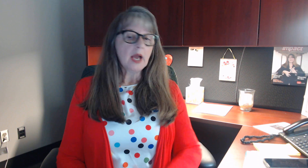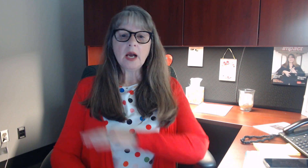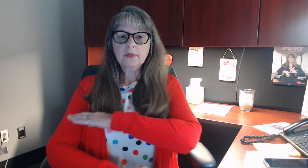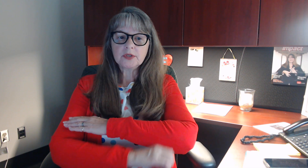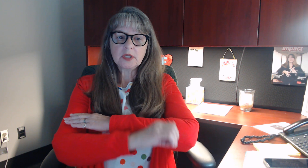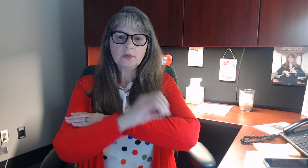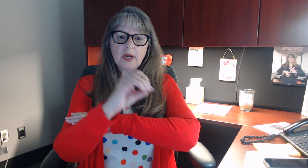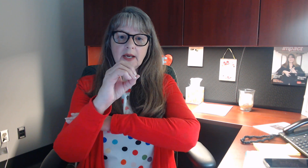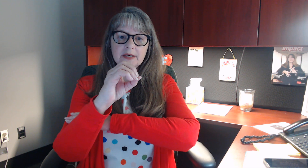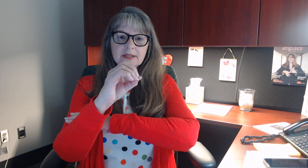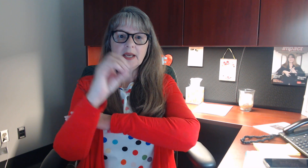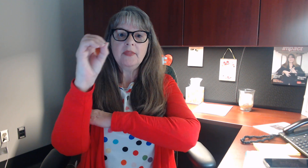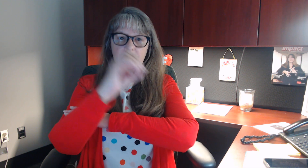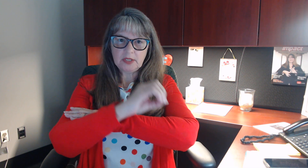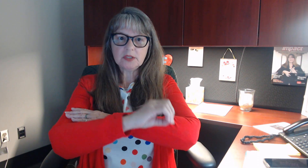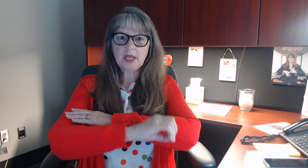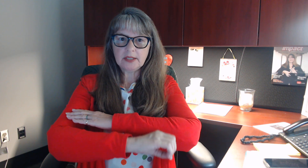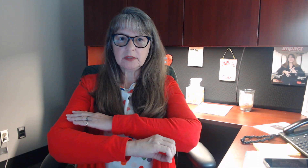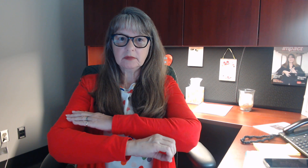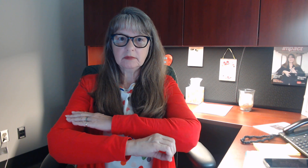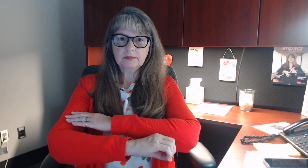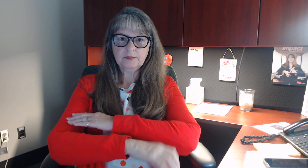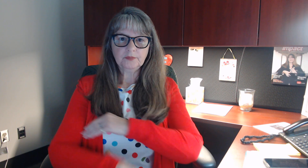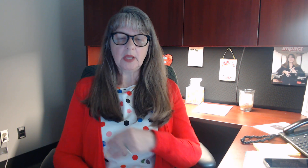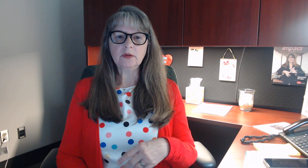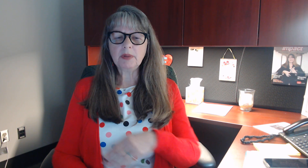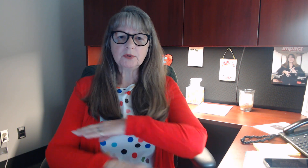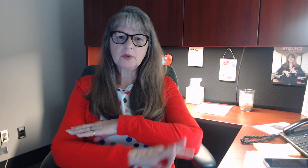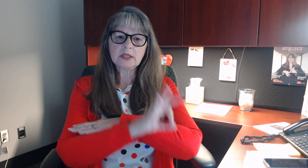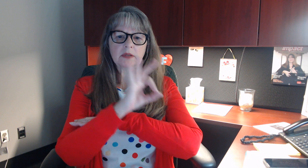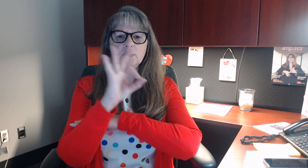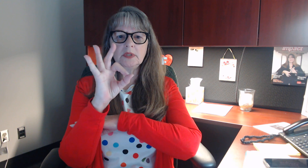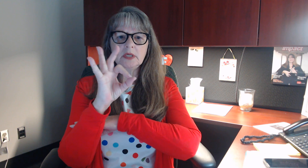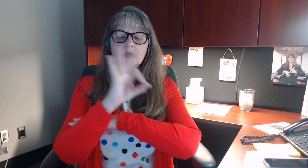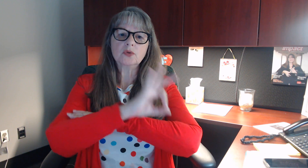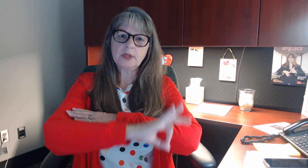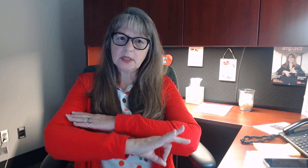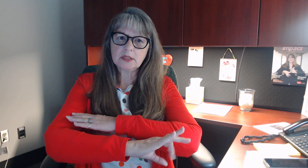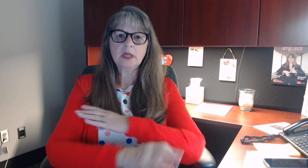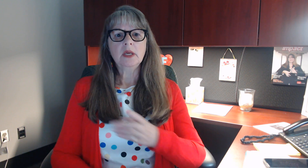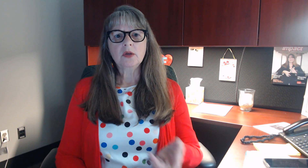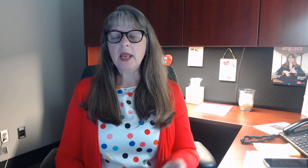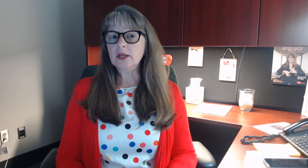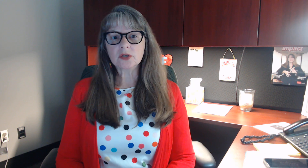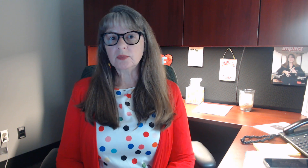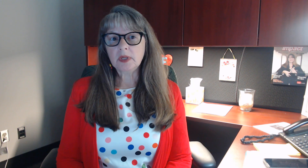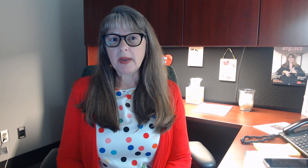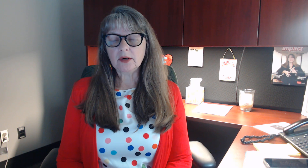The sunrise and the sunset. And people do that sometimes with this or this, and it doesn't really matter. You